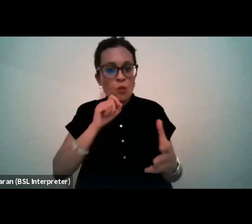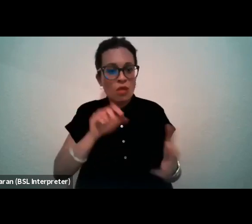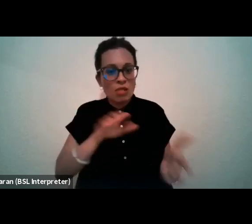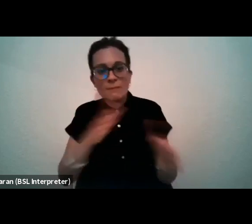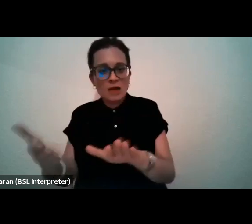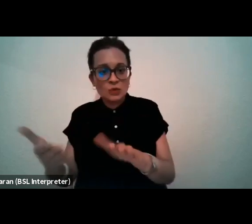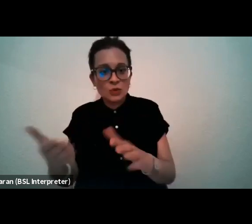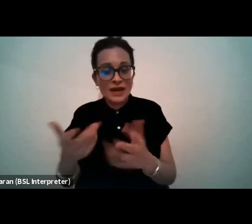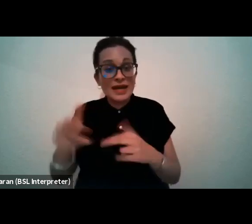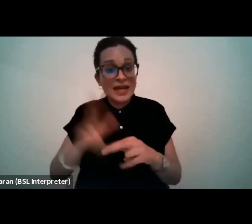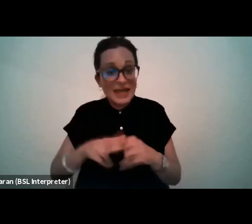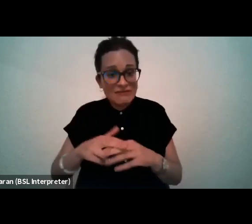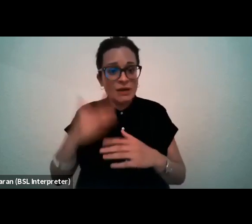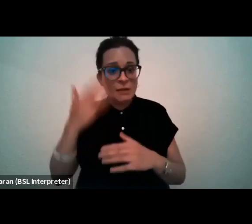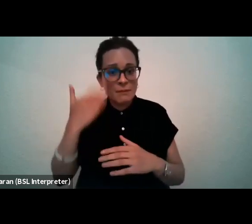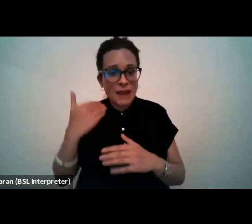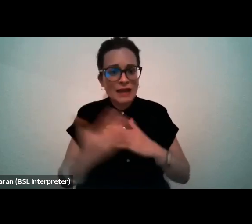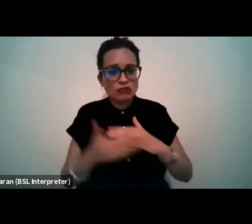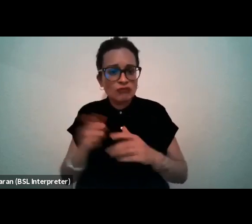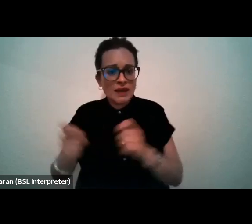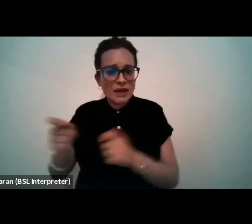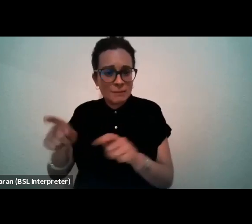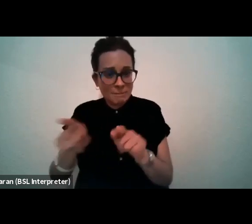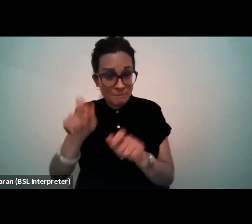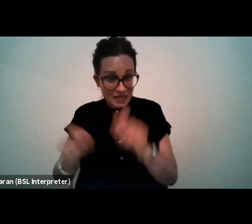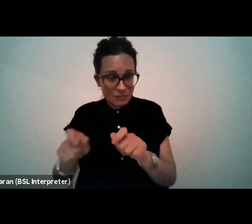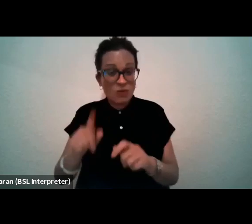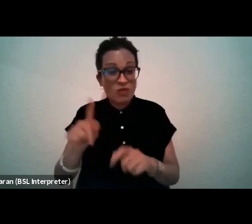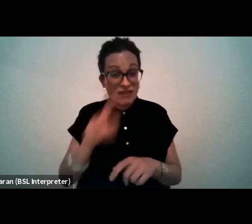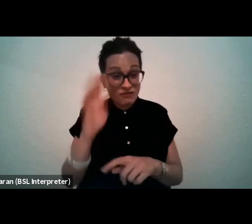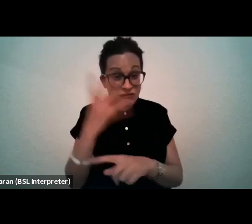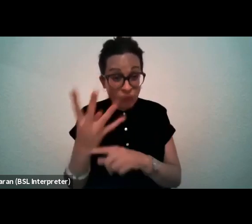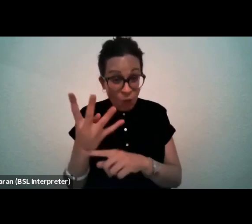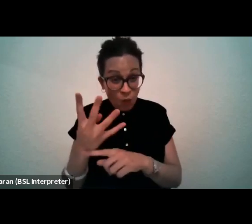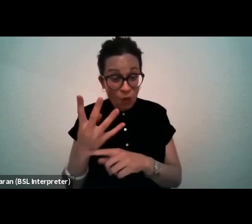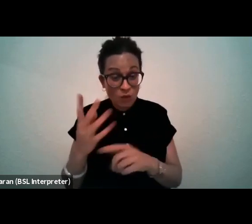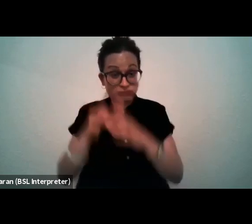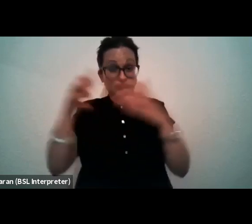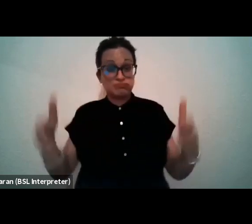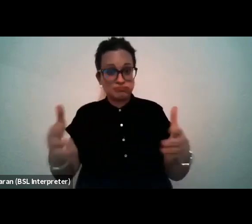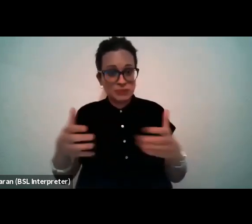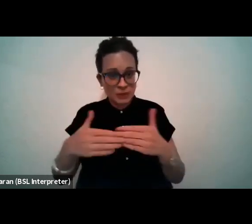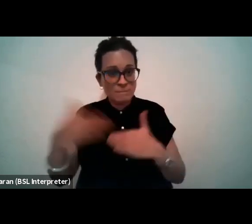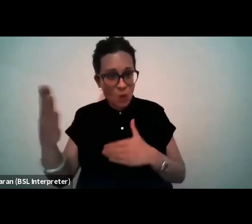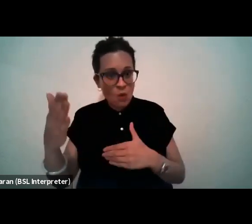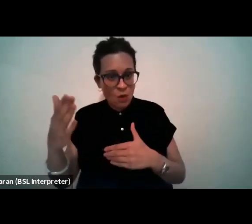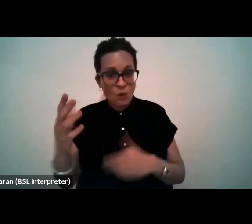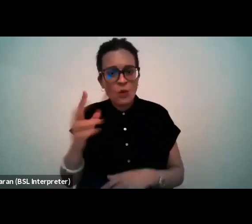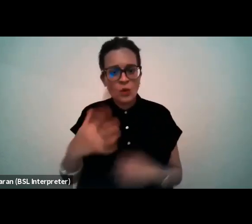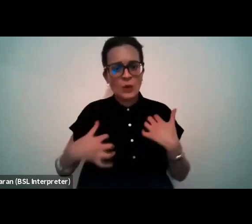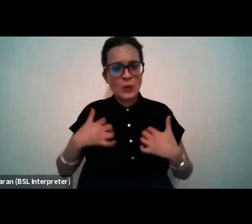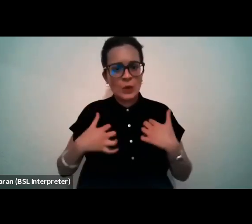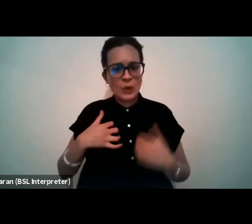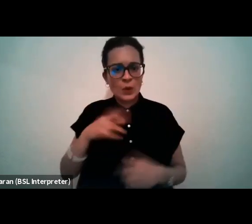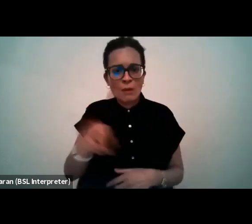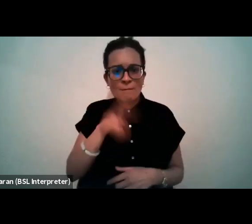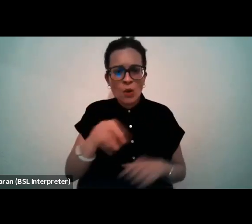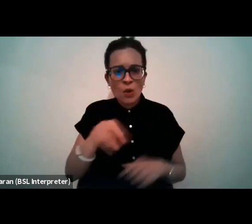Black Caribbean people 4 times as likely to die. Interestingly, both studies show that even